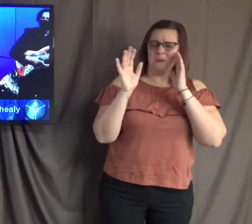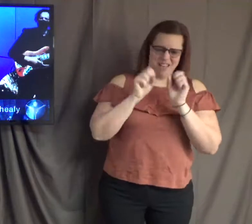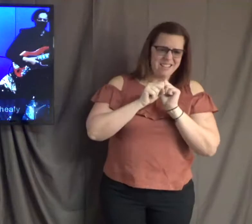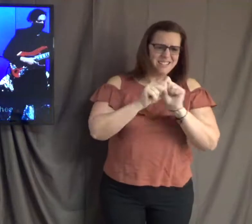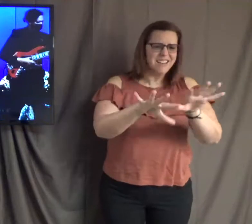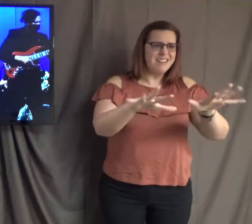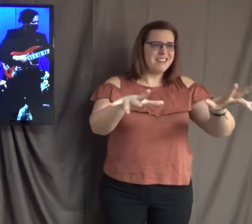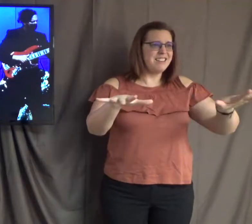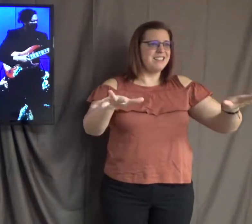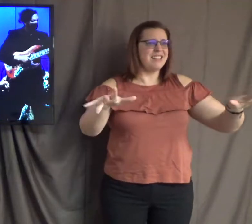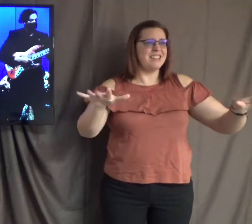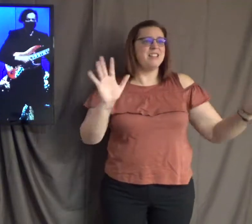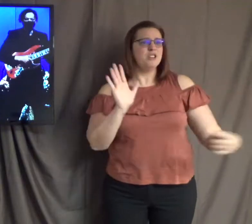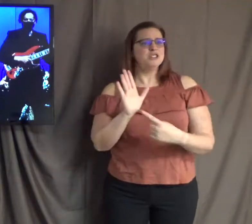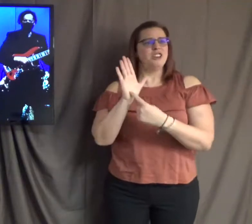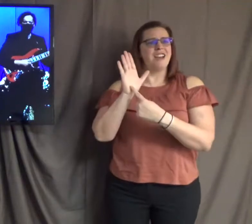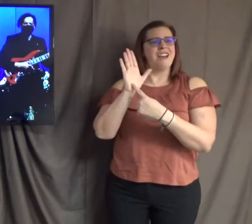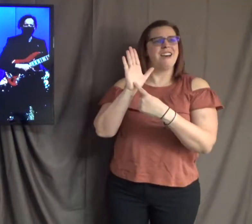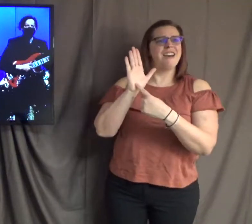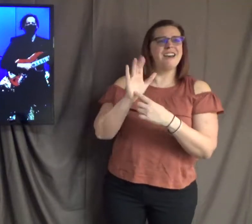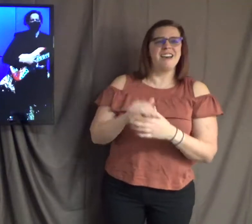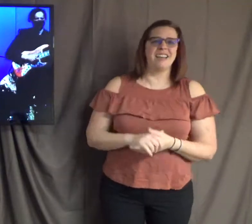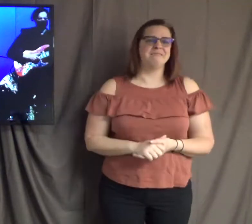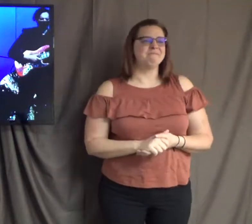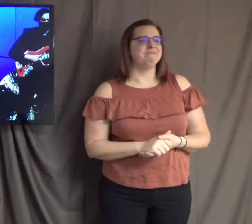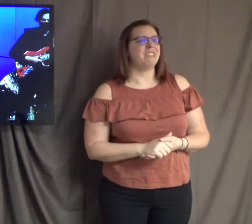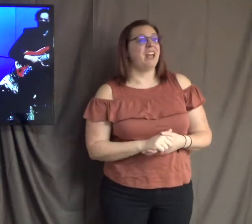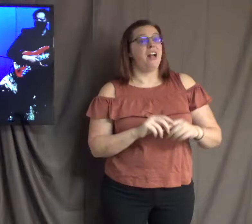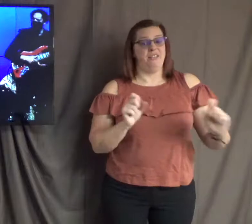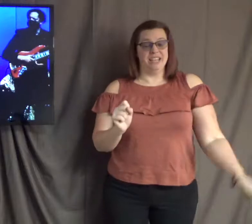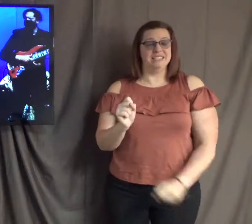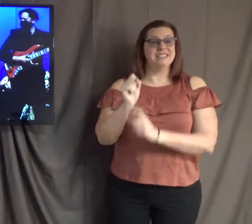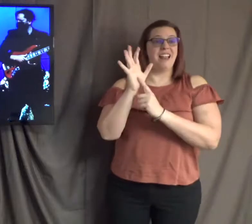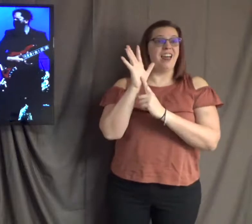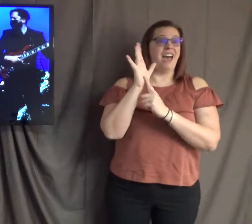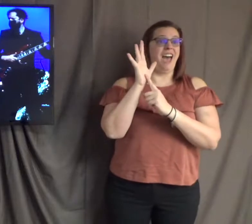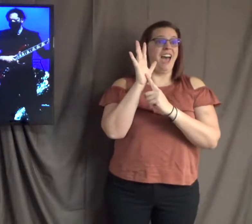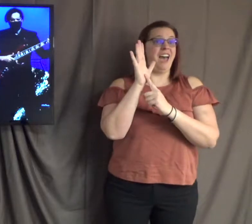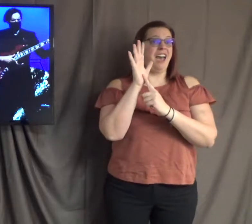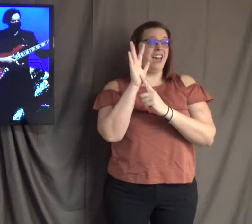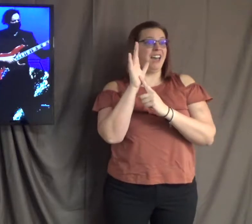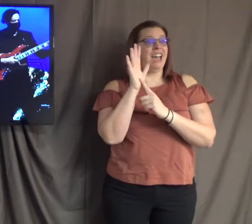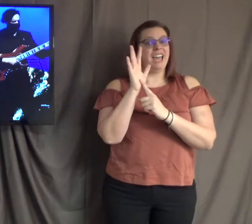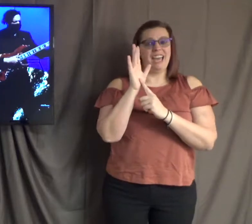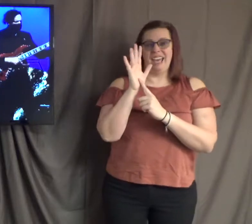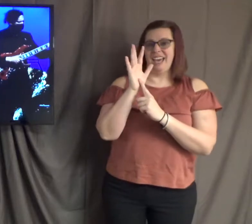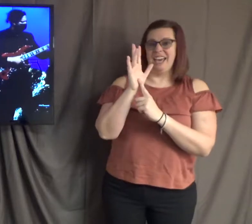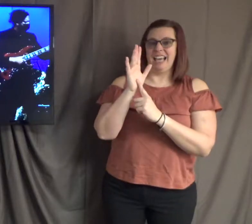Shine. This little light of mine.